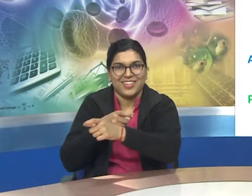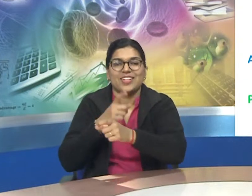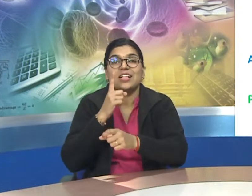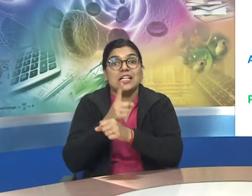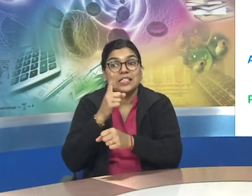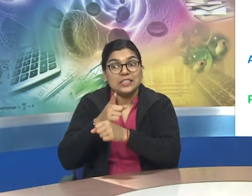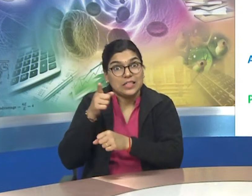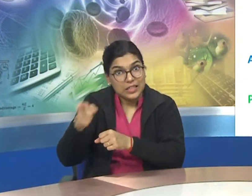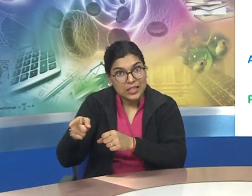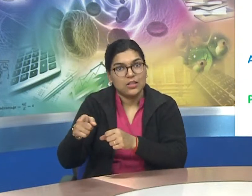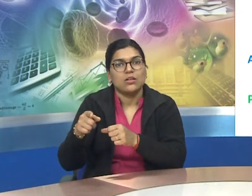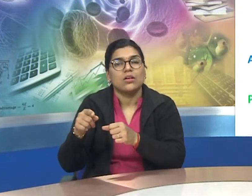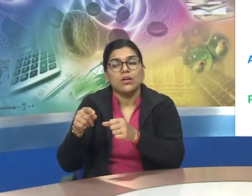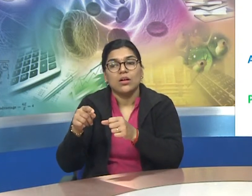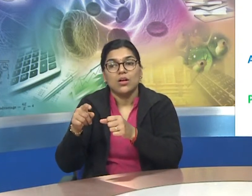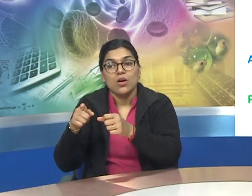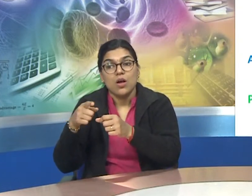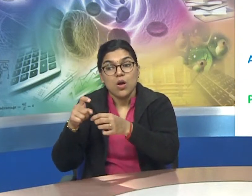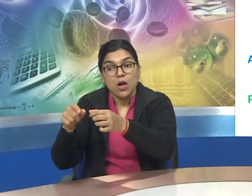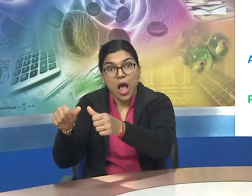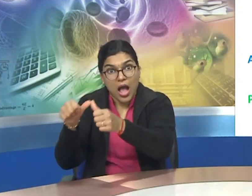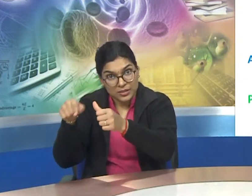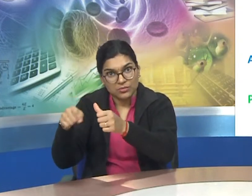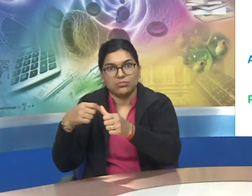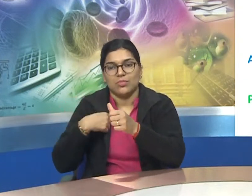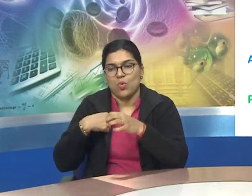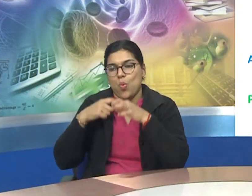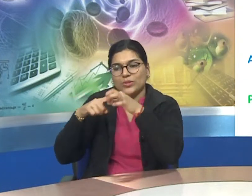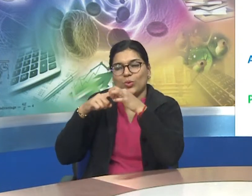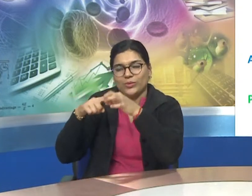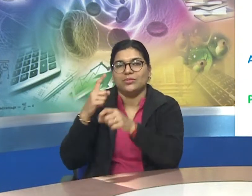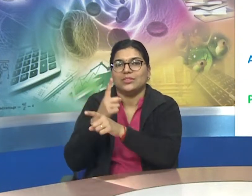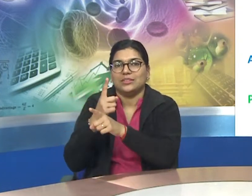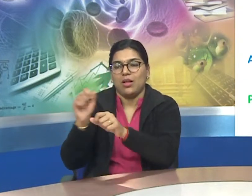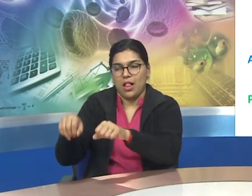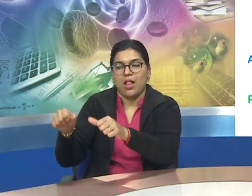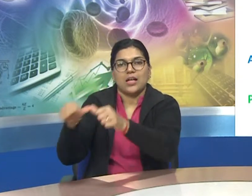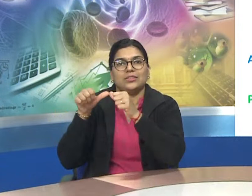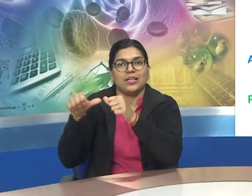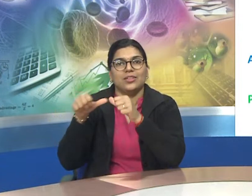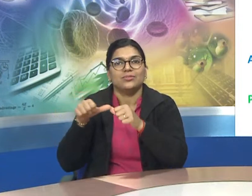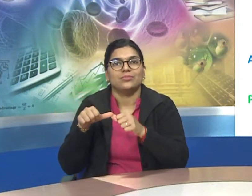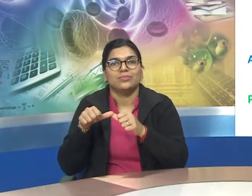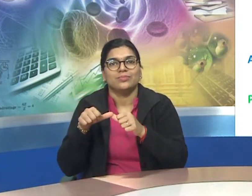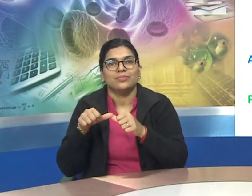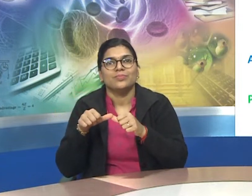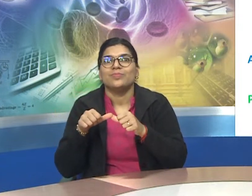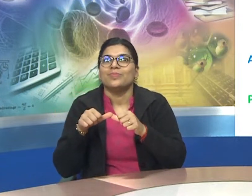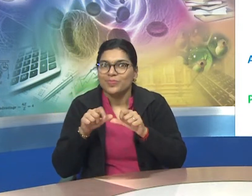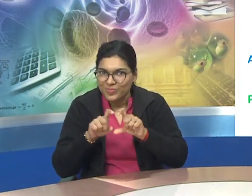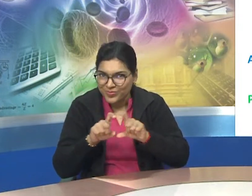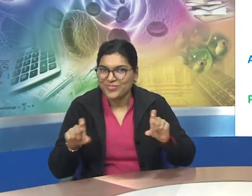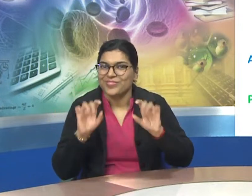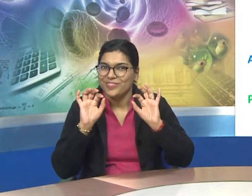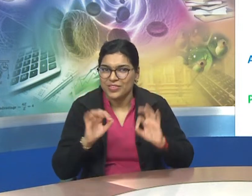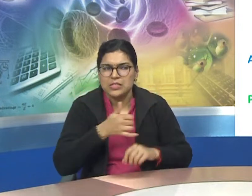And in the passive statement, it would get reversed. The students' questions